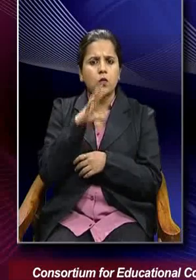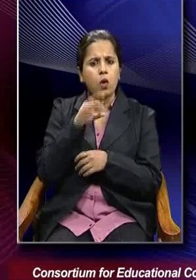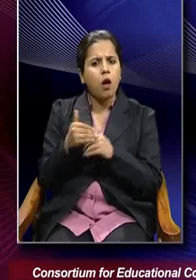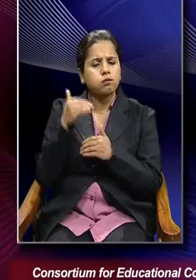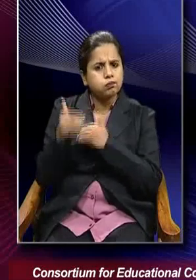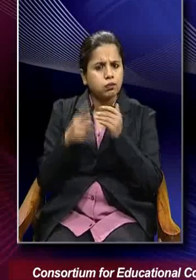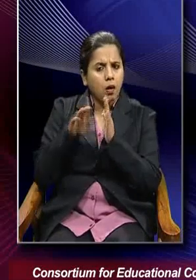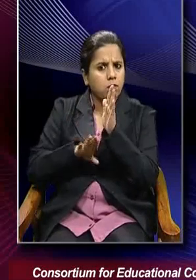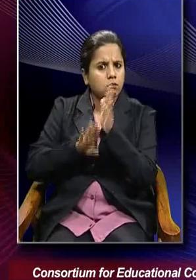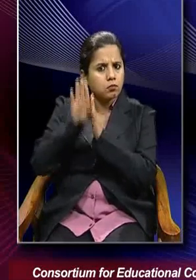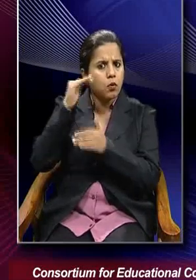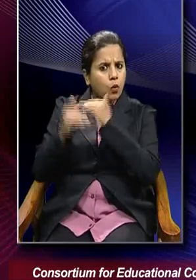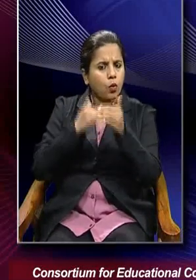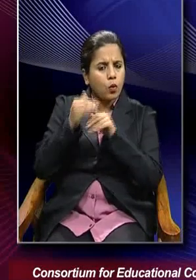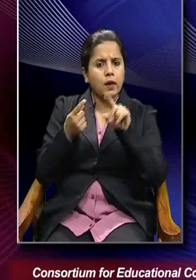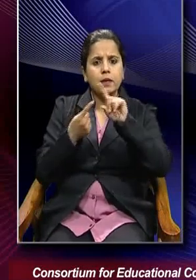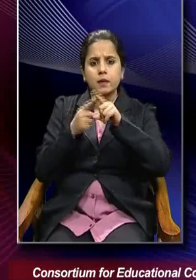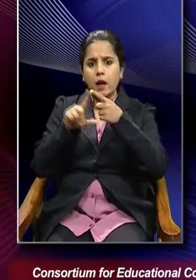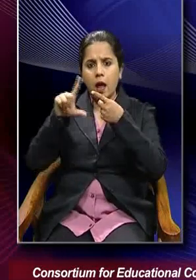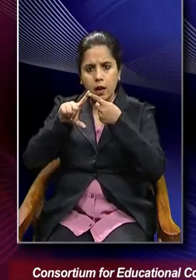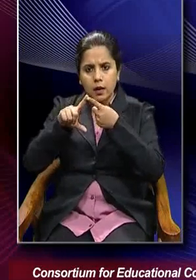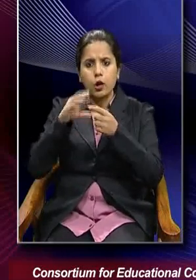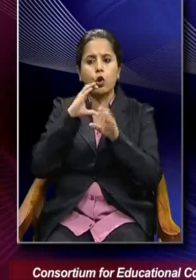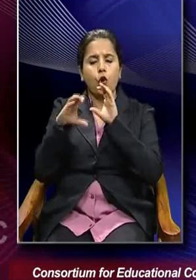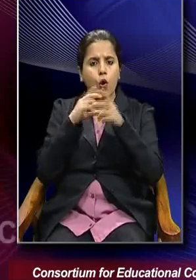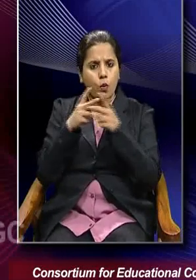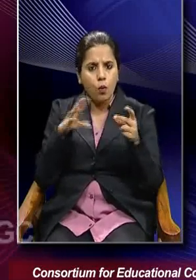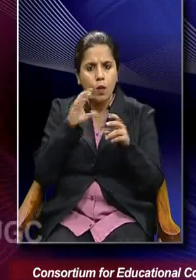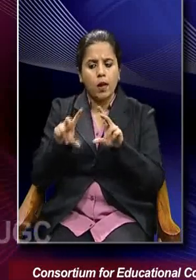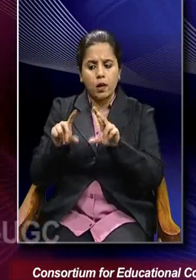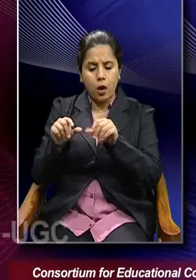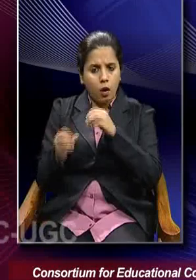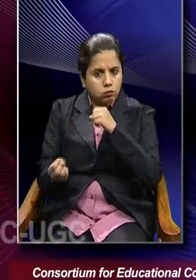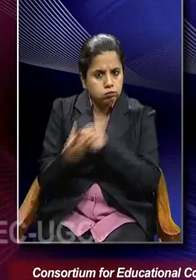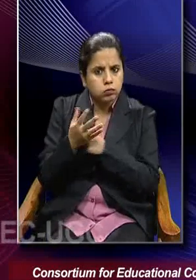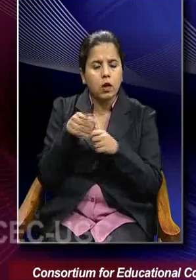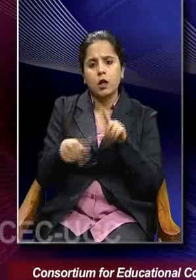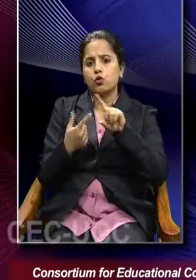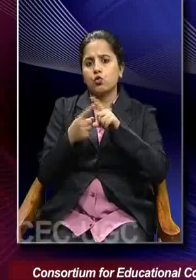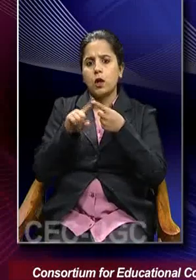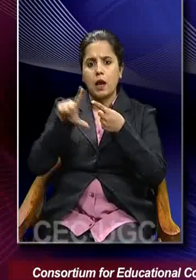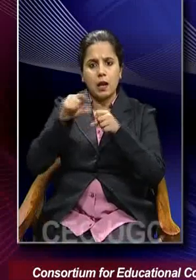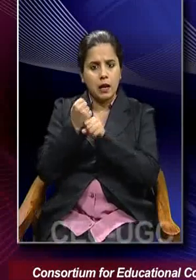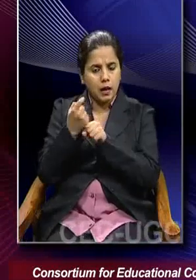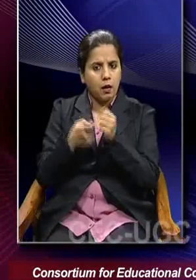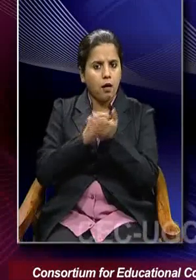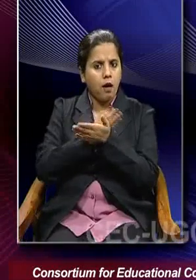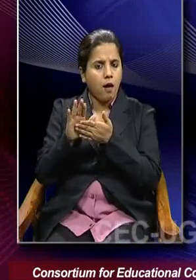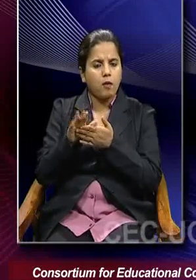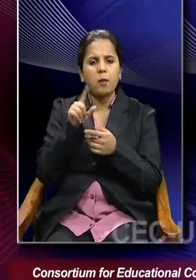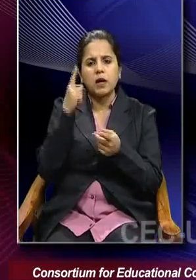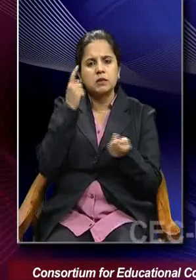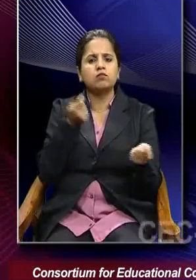gradual development in telecommunications, advent of radio, telegraph, there was a need to coordinate